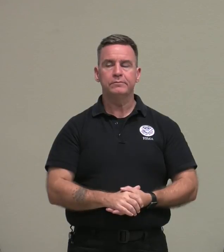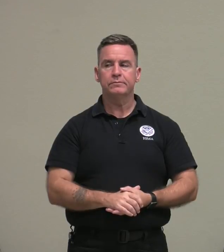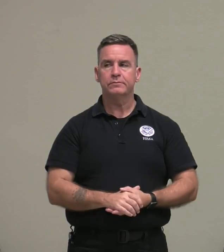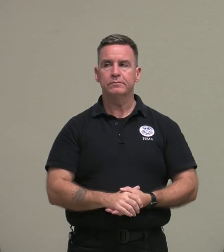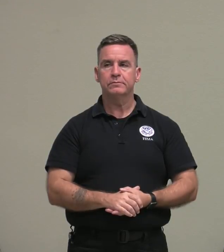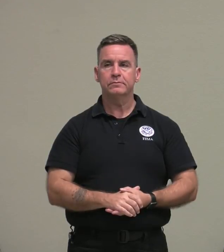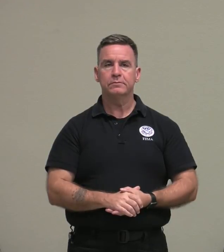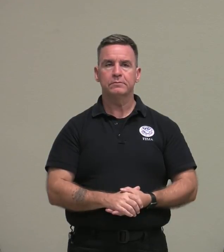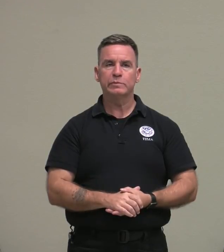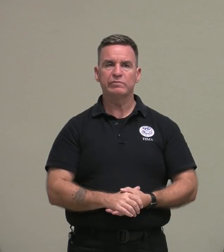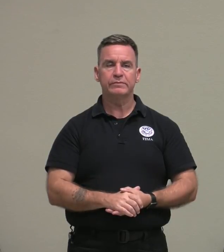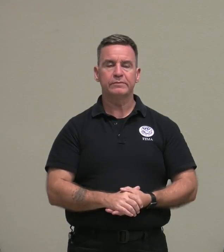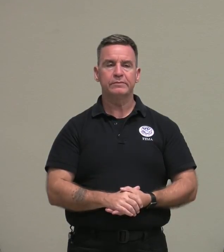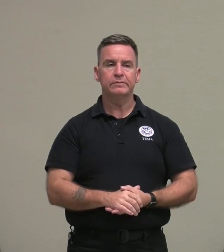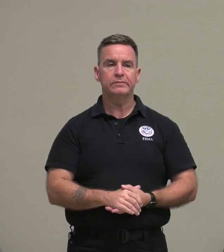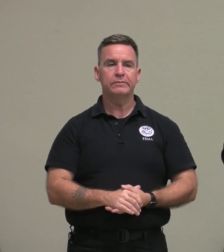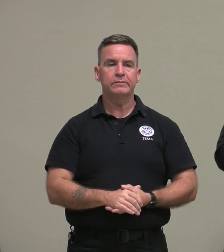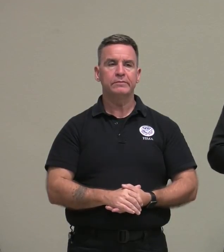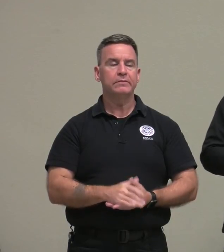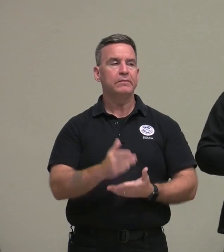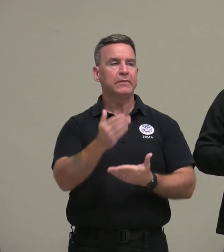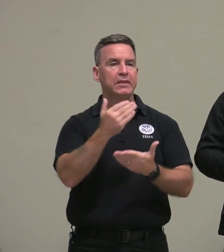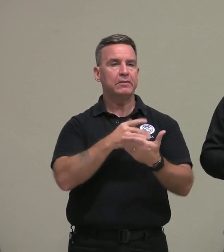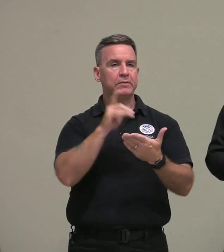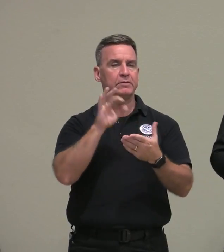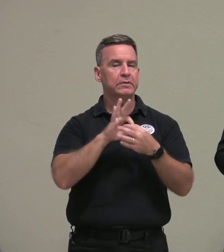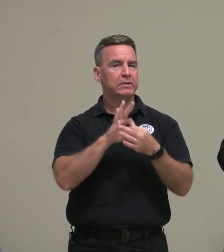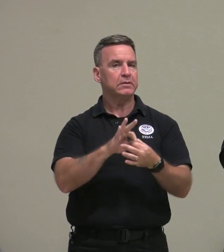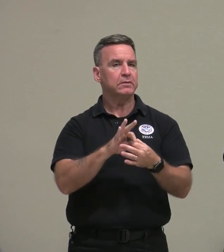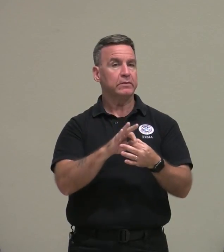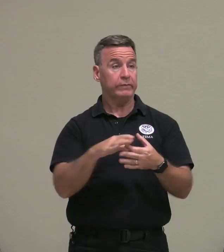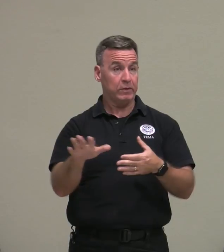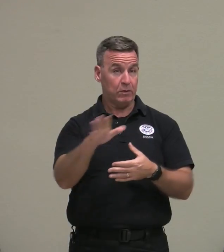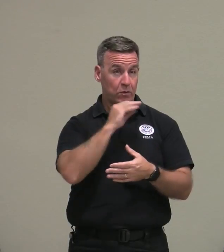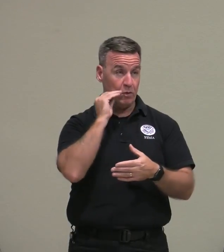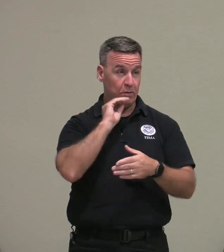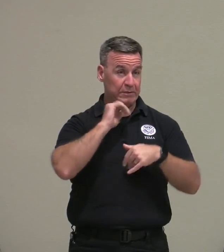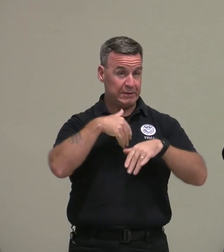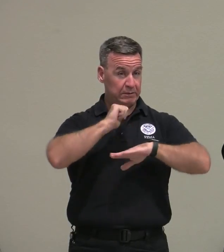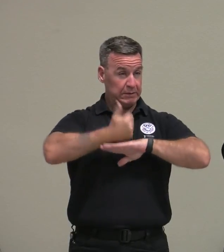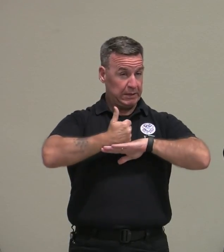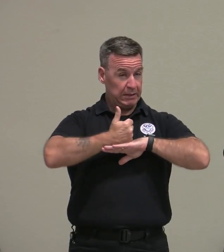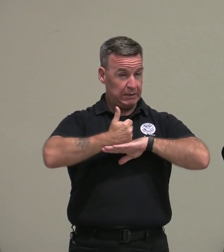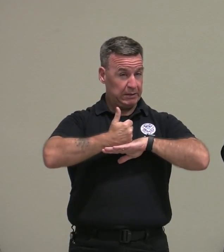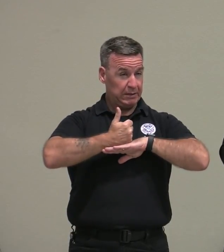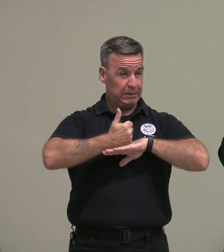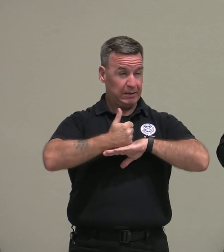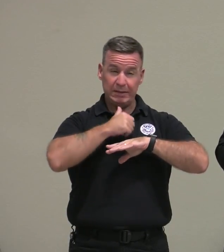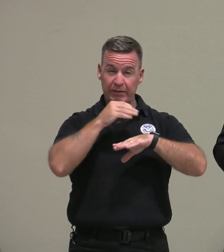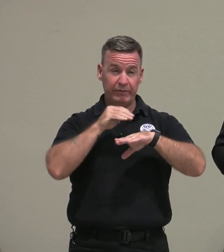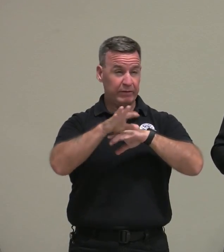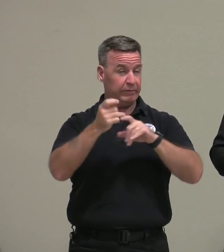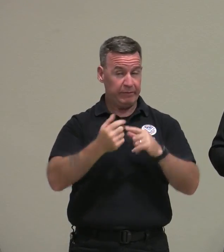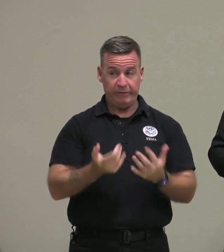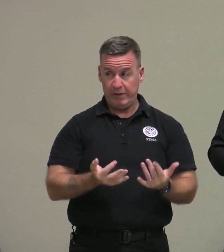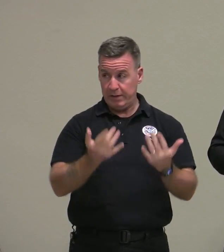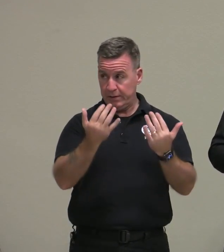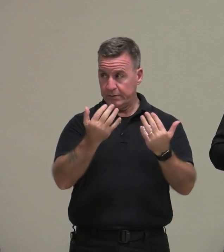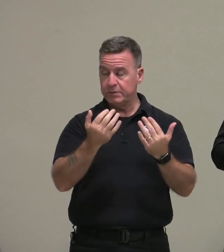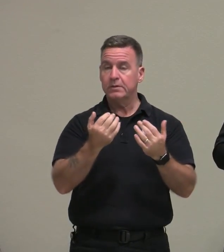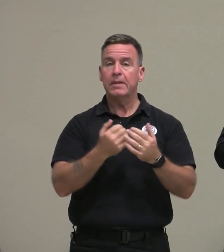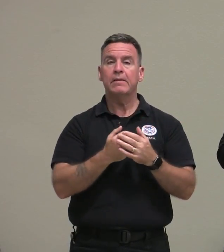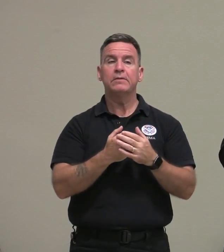The next question is in regards to if your home is standing and unaffected by the fires,